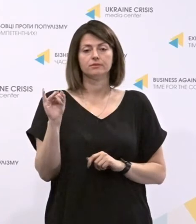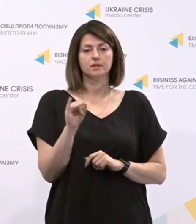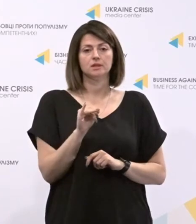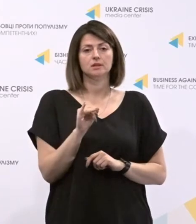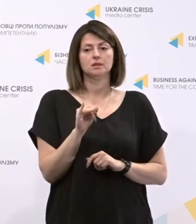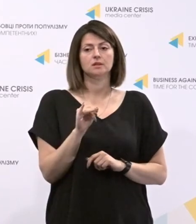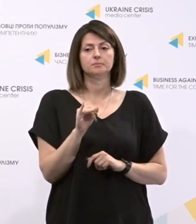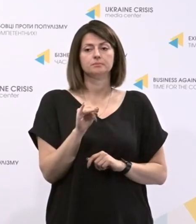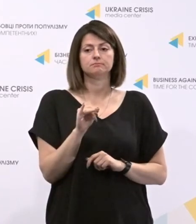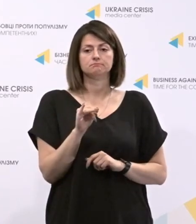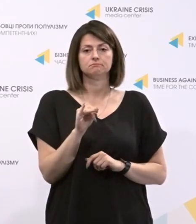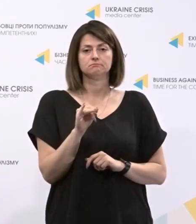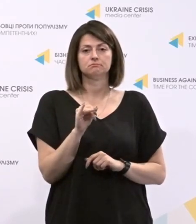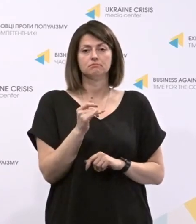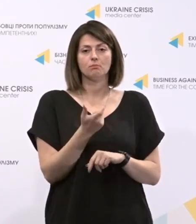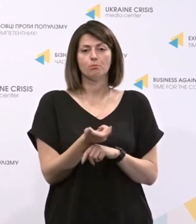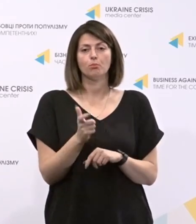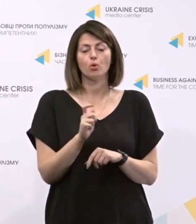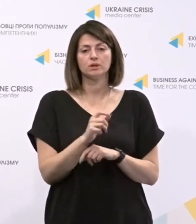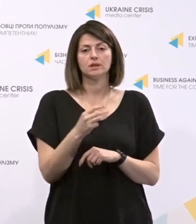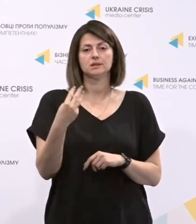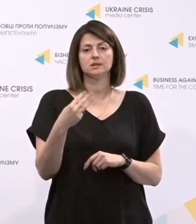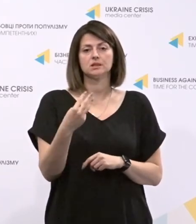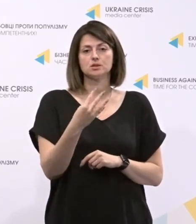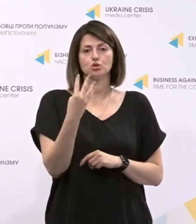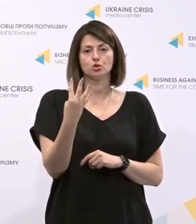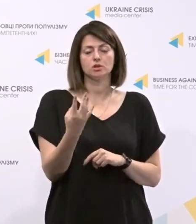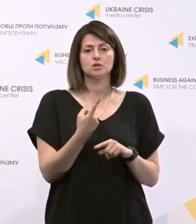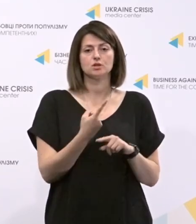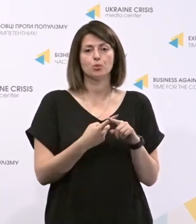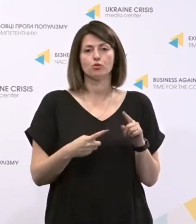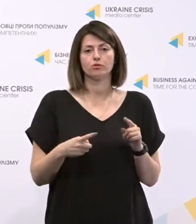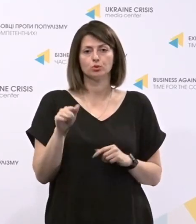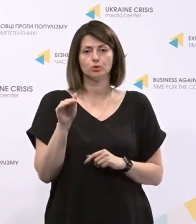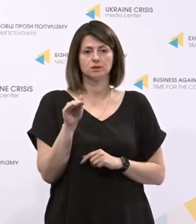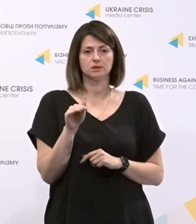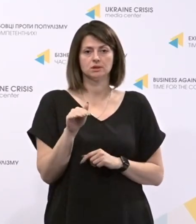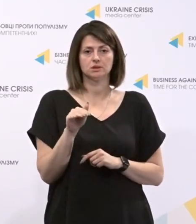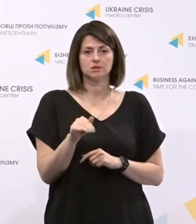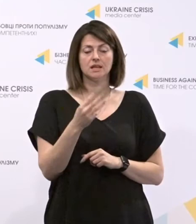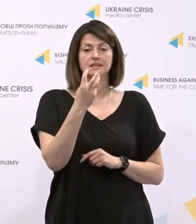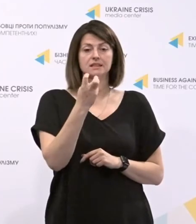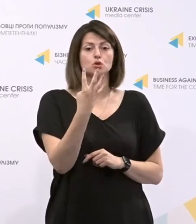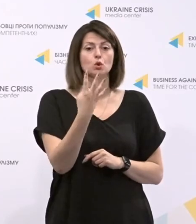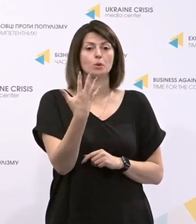to 345,000 people on both sides of the contact line.